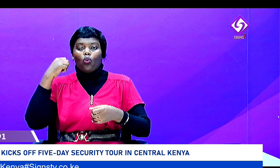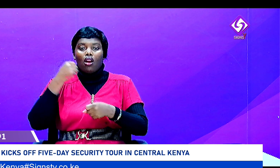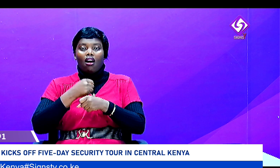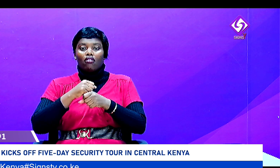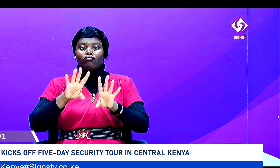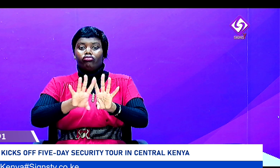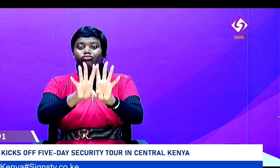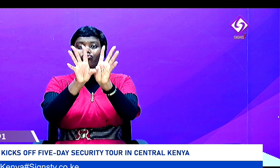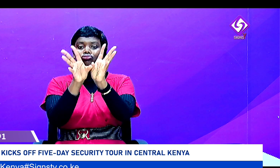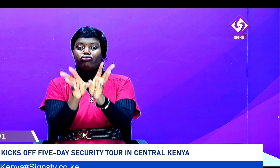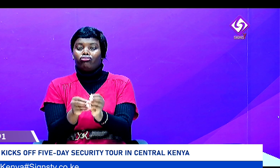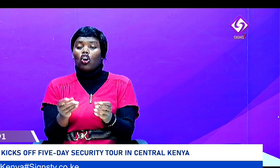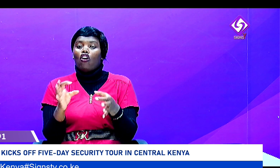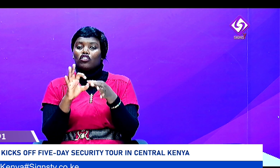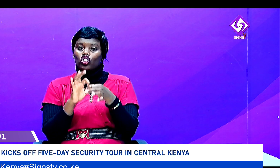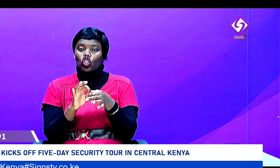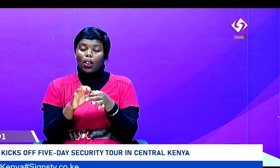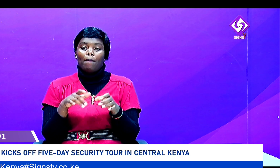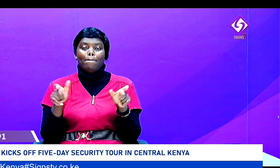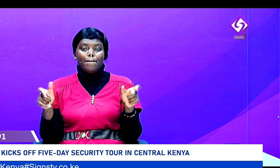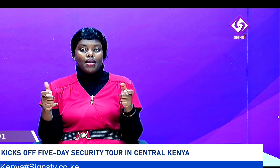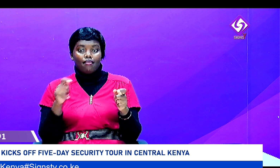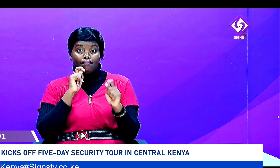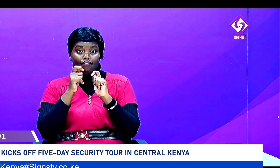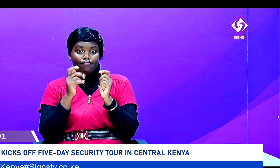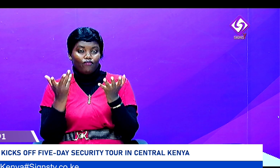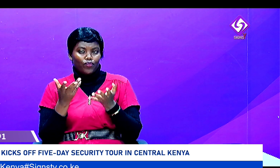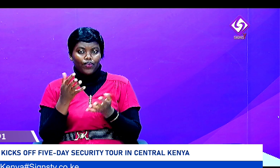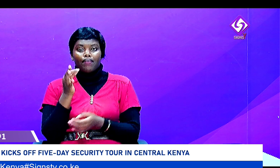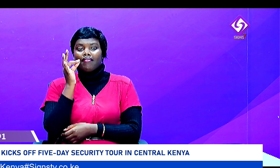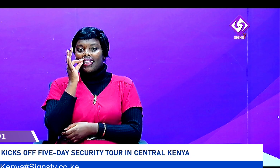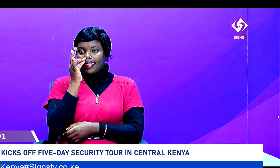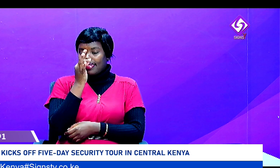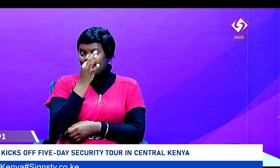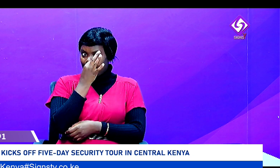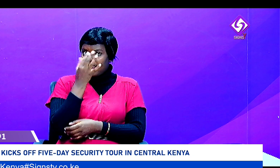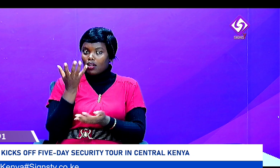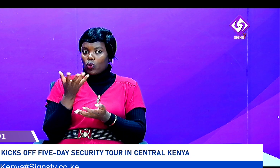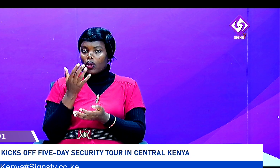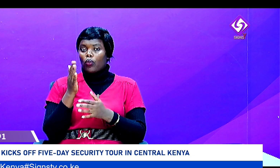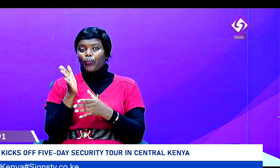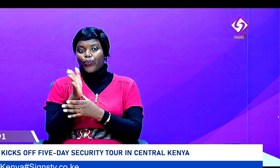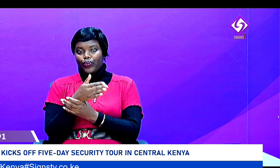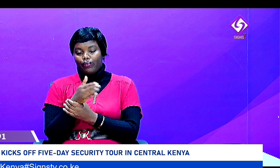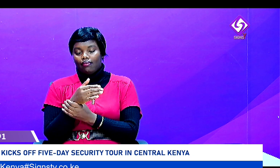The tour will conclude with a joint media interview in Nyeri on Thursday evening.